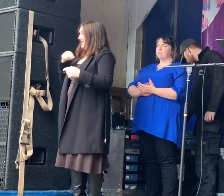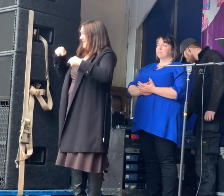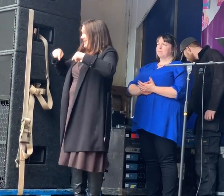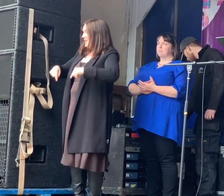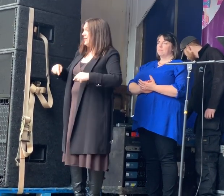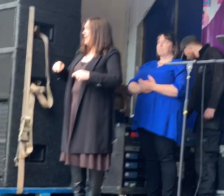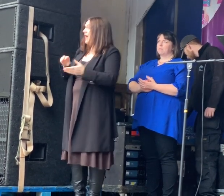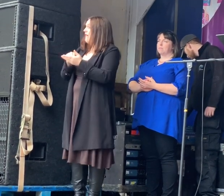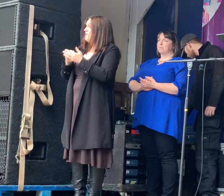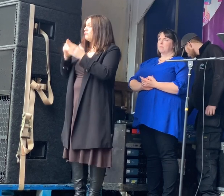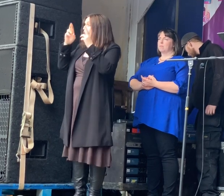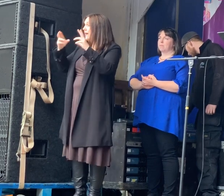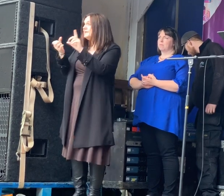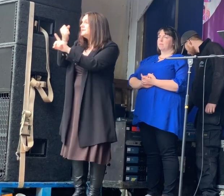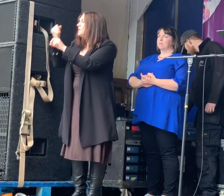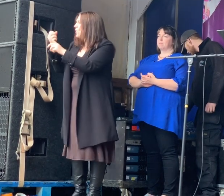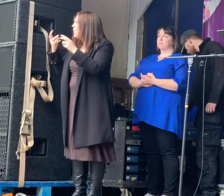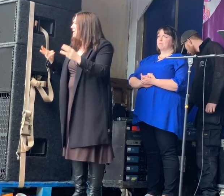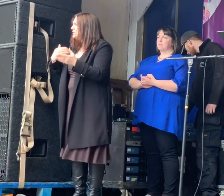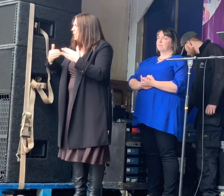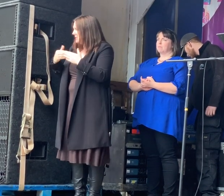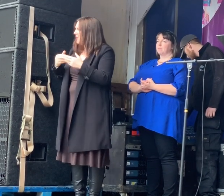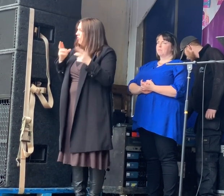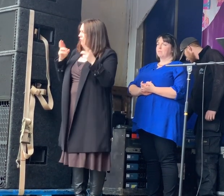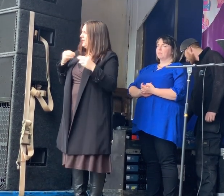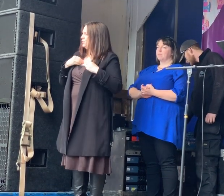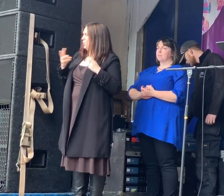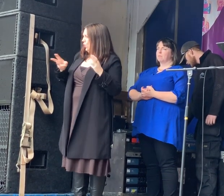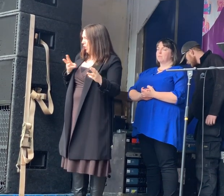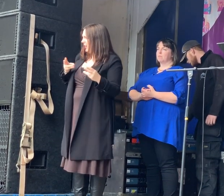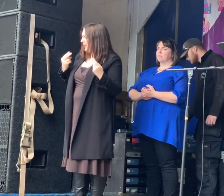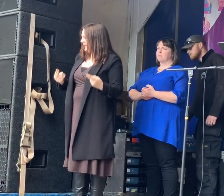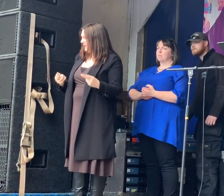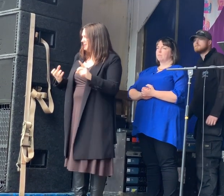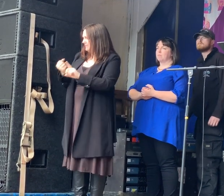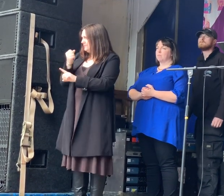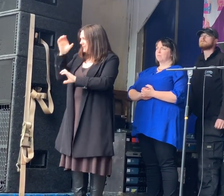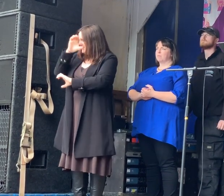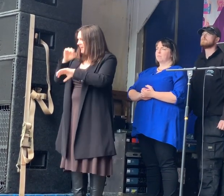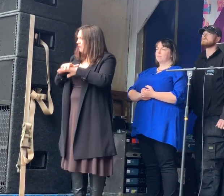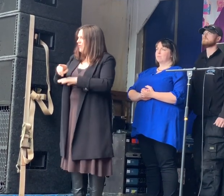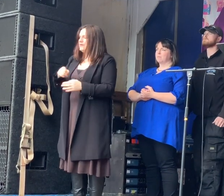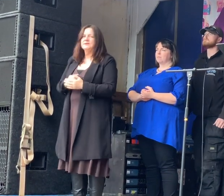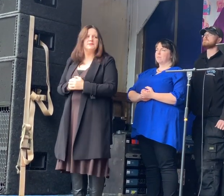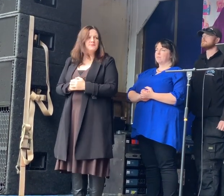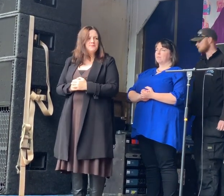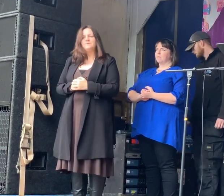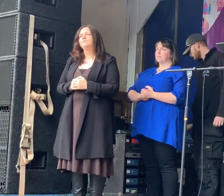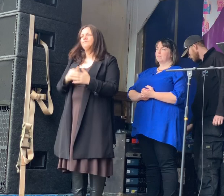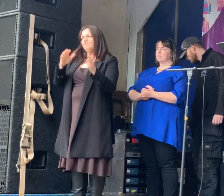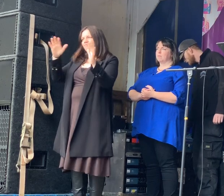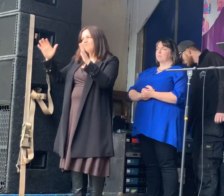seekers, including the right to work. It also seeks the eventual...